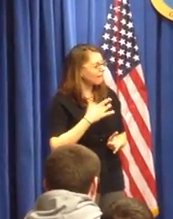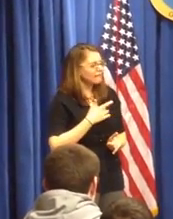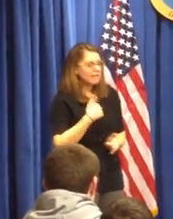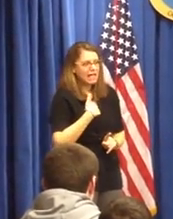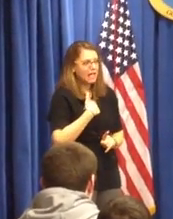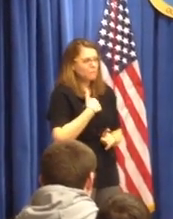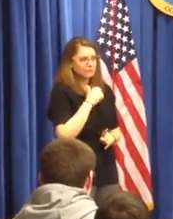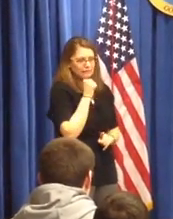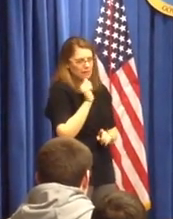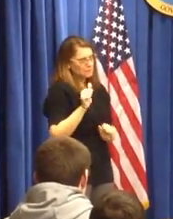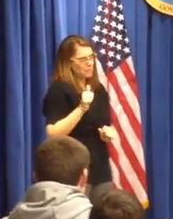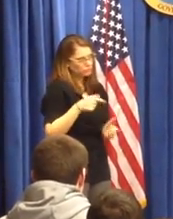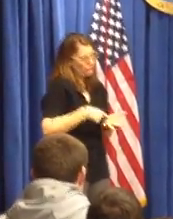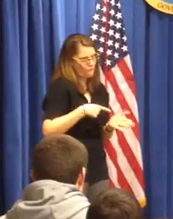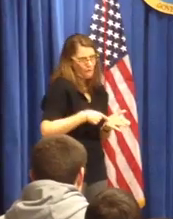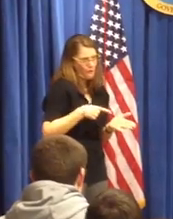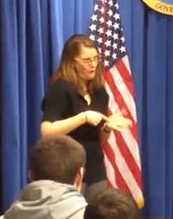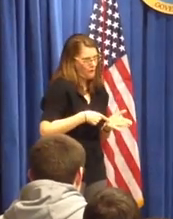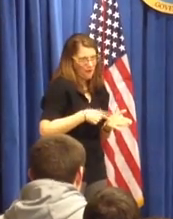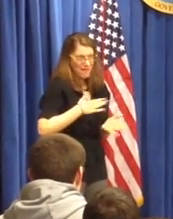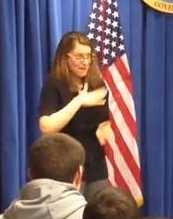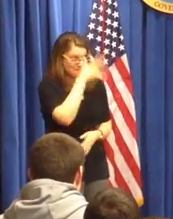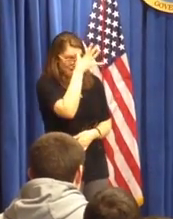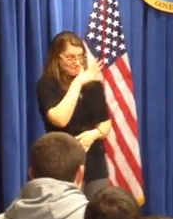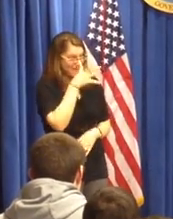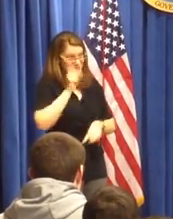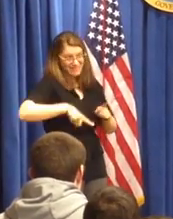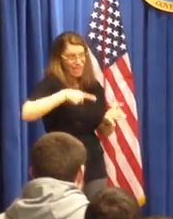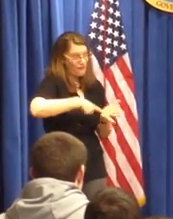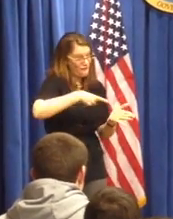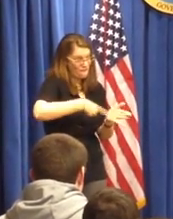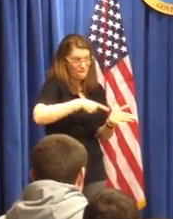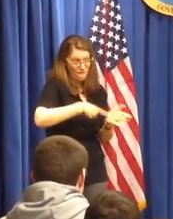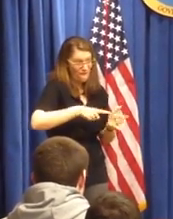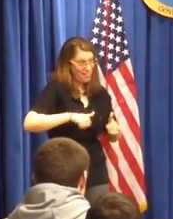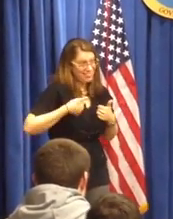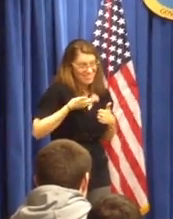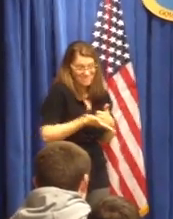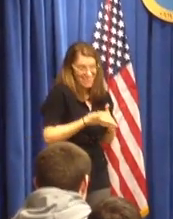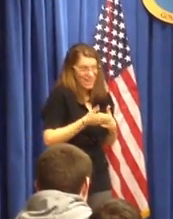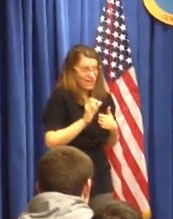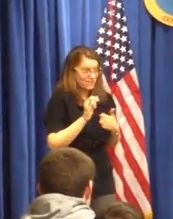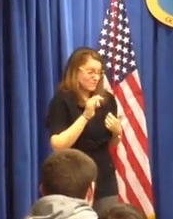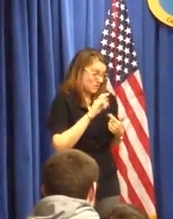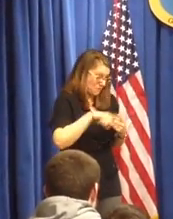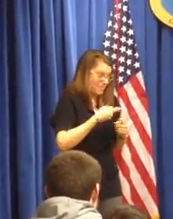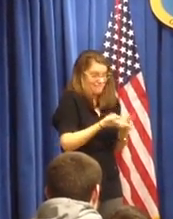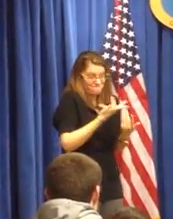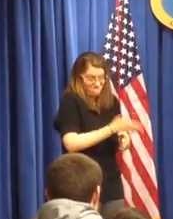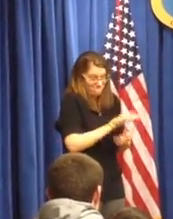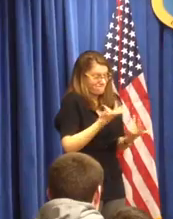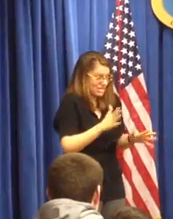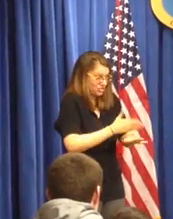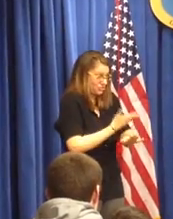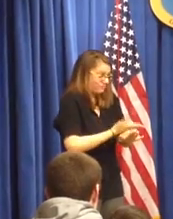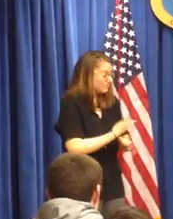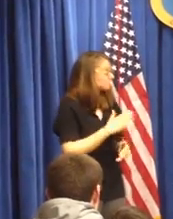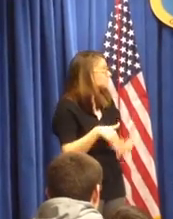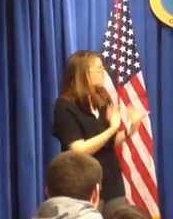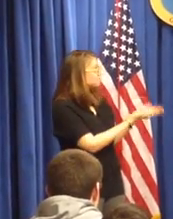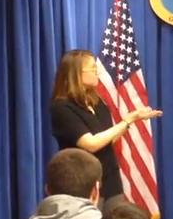won't be able to afford it, nor will my parents be able to afford it when it's finished. So,